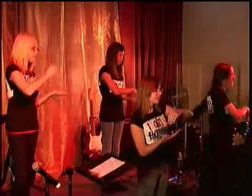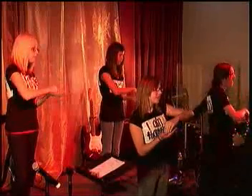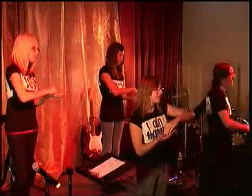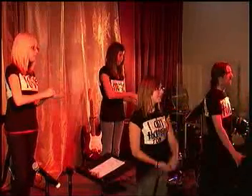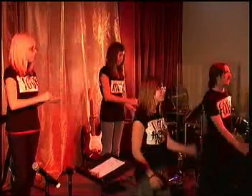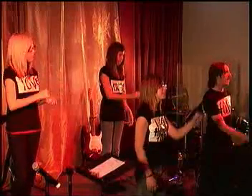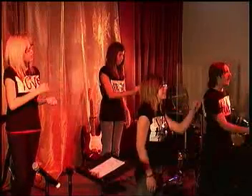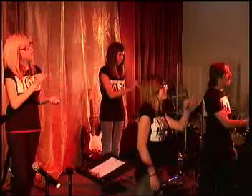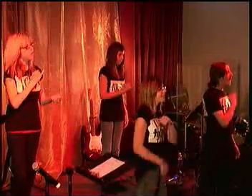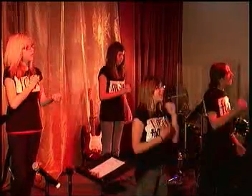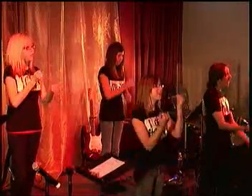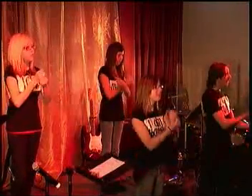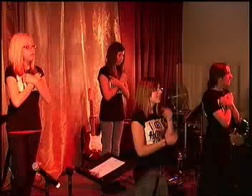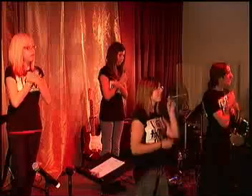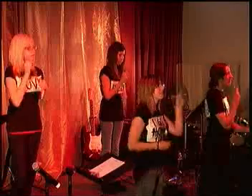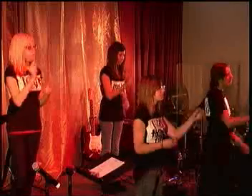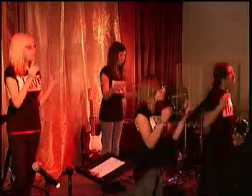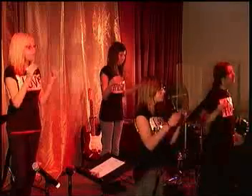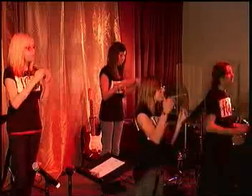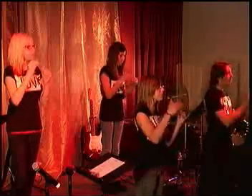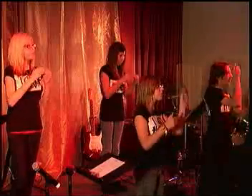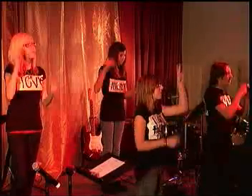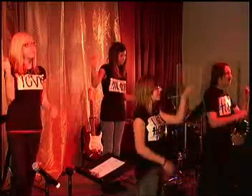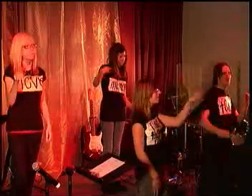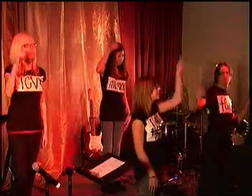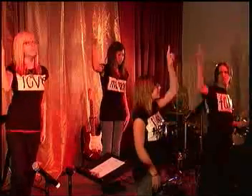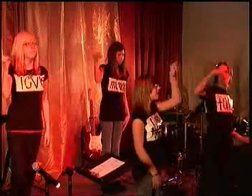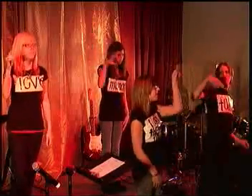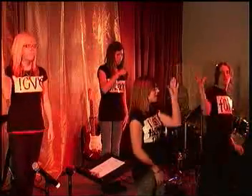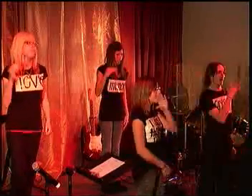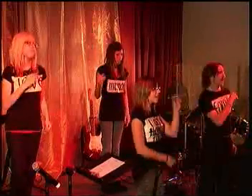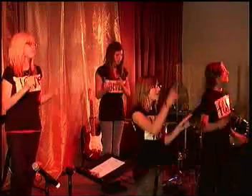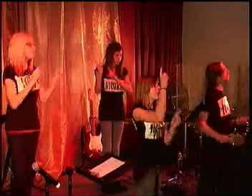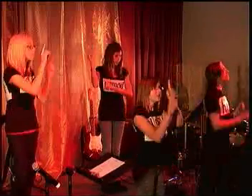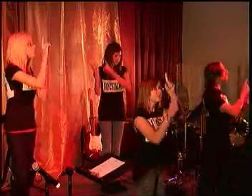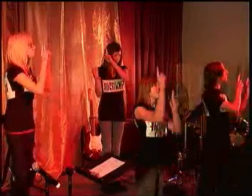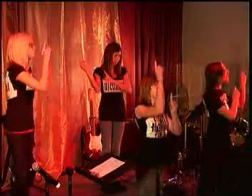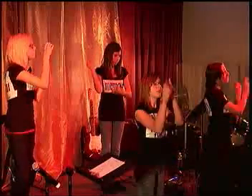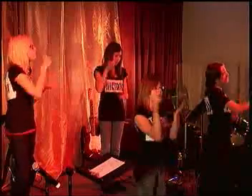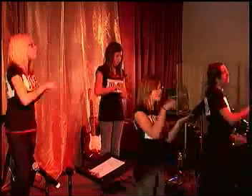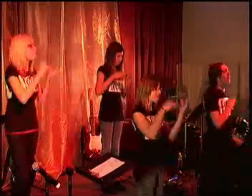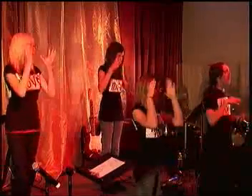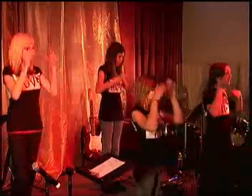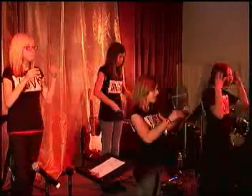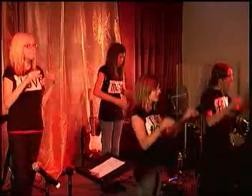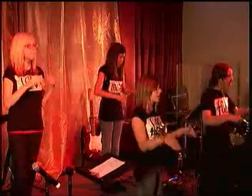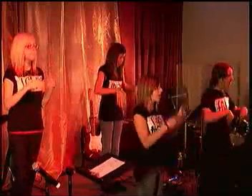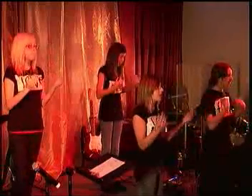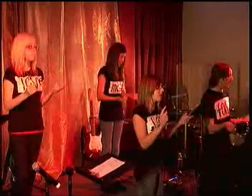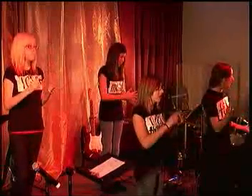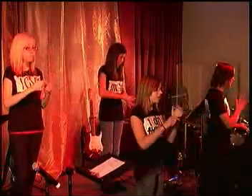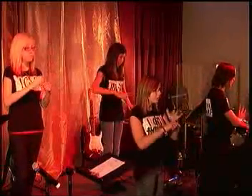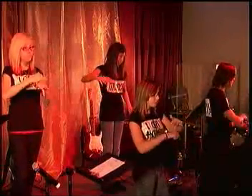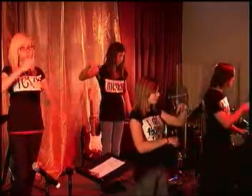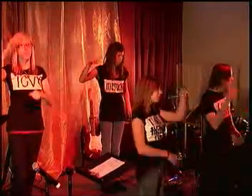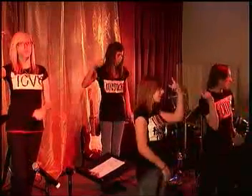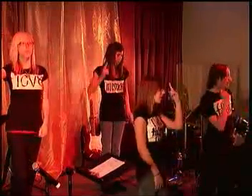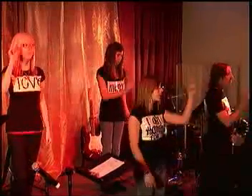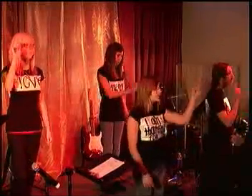I love you more than the sun and the stars that I taught how to shine